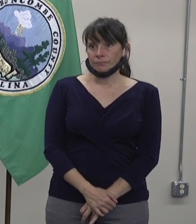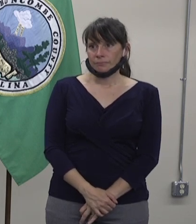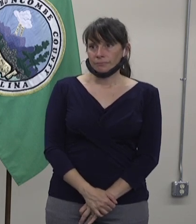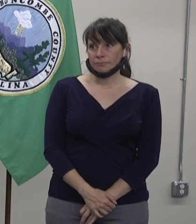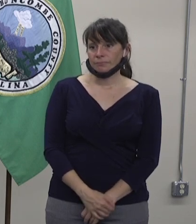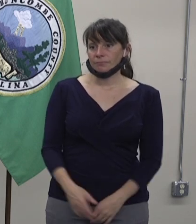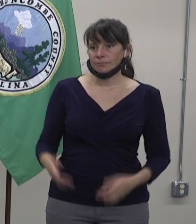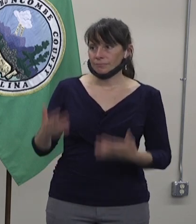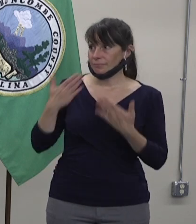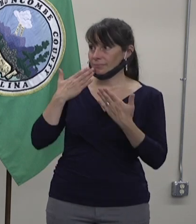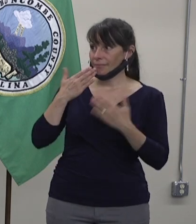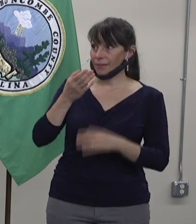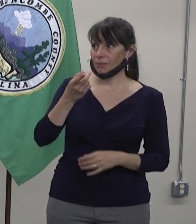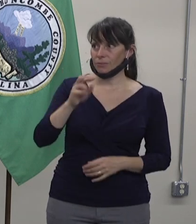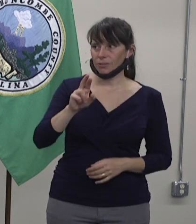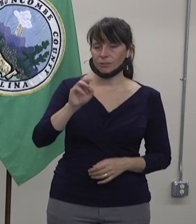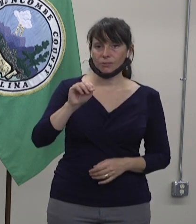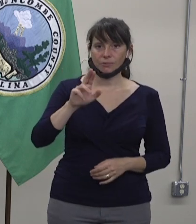Thank you, Dr. Mullendore.